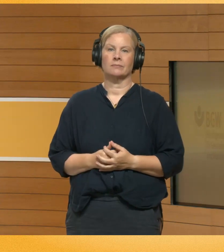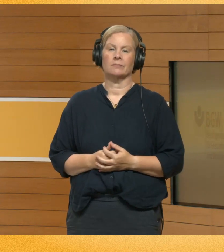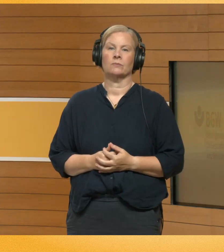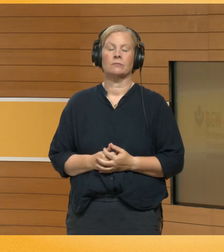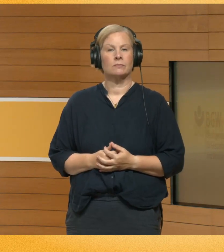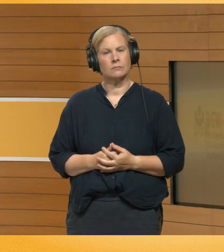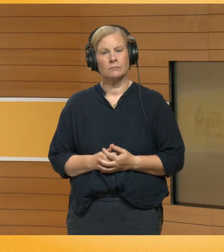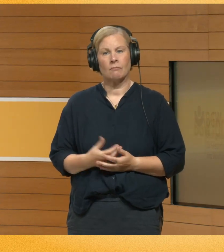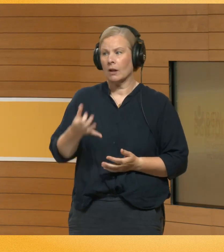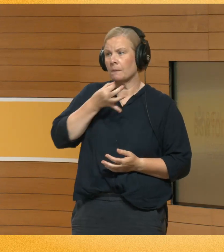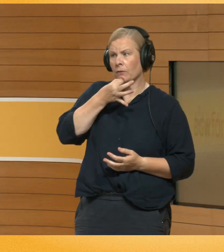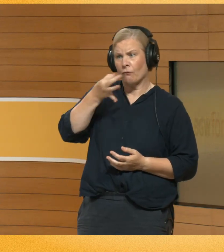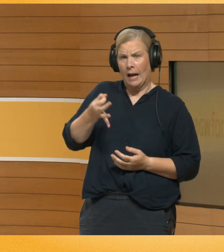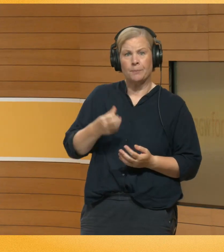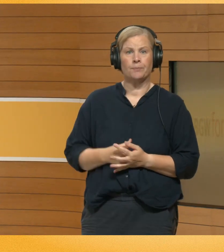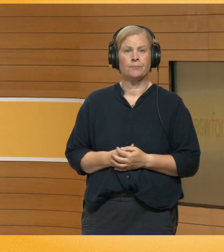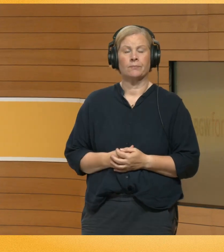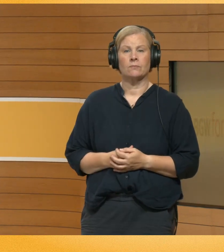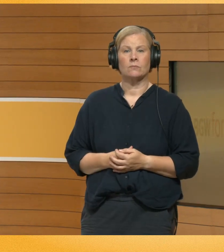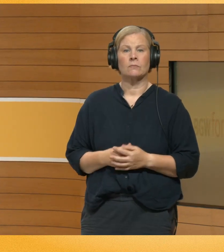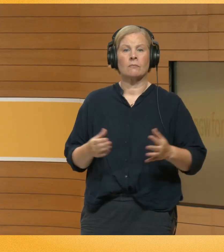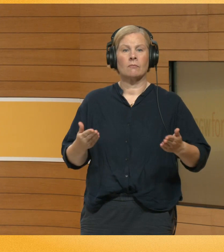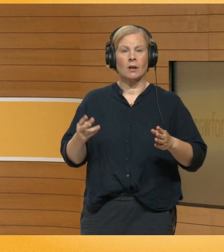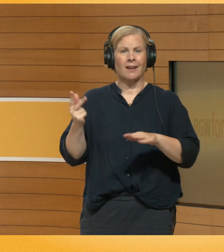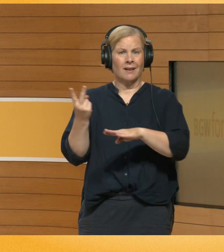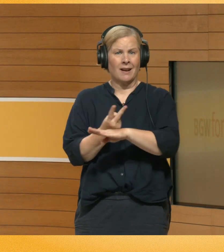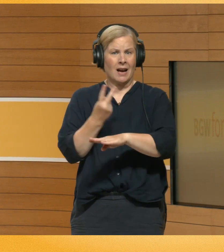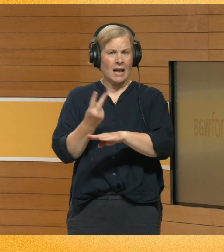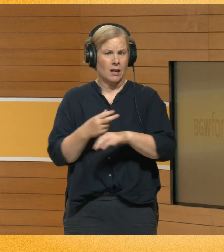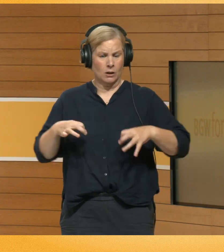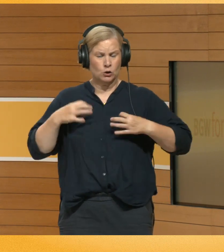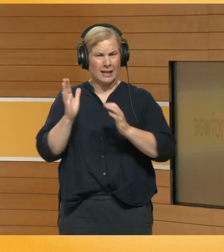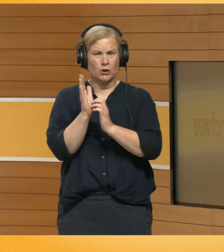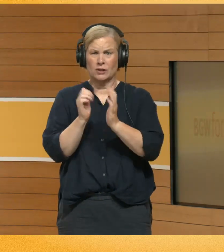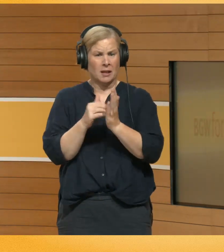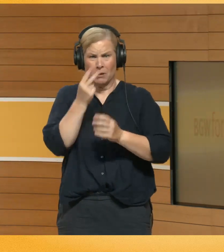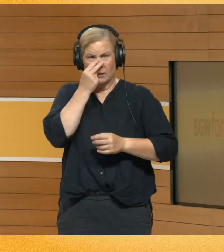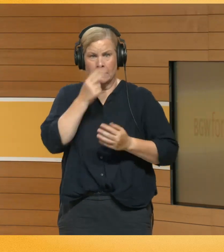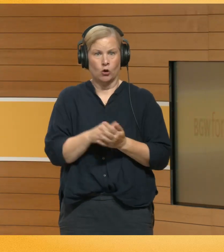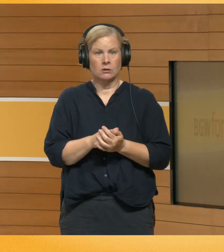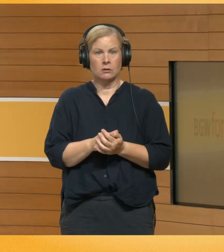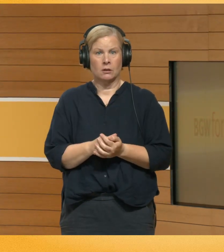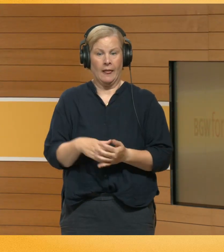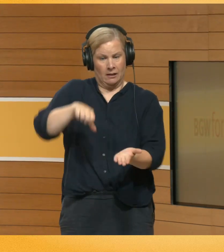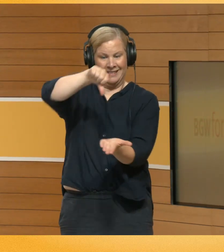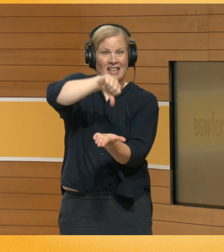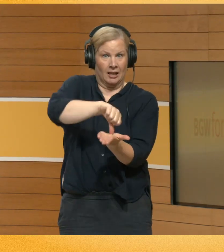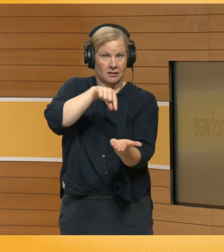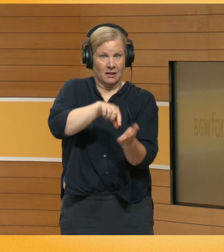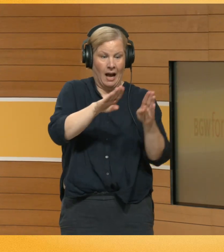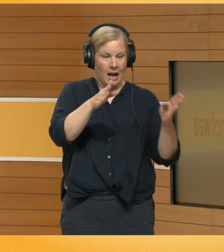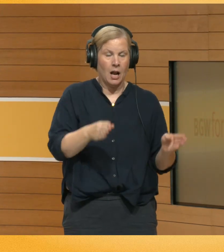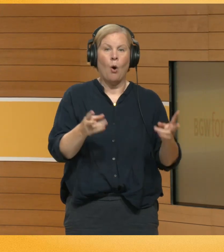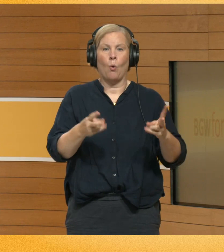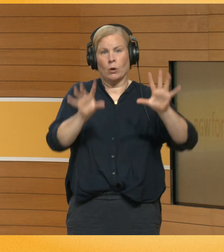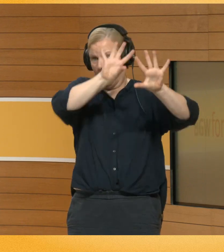Ghana structured? Is it a central plant or is it decentralized? Because I think we